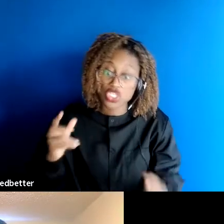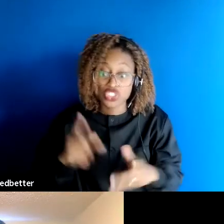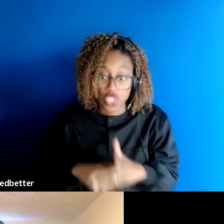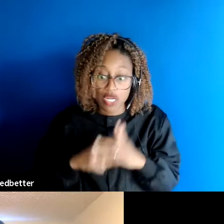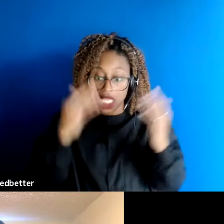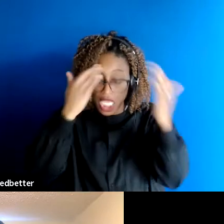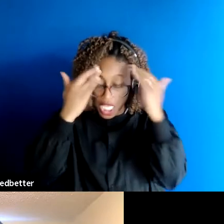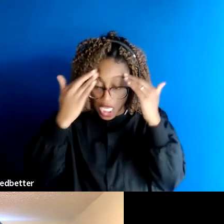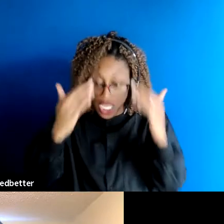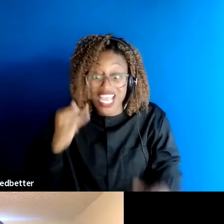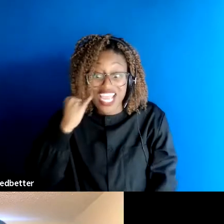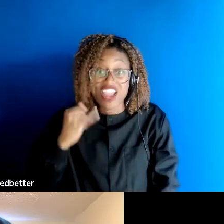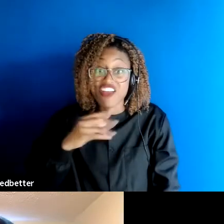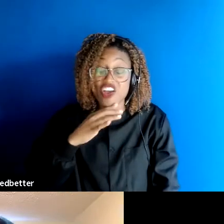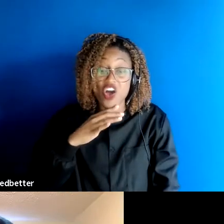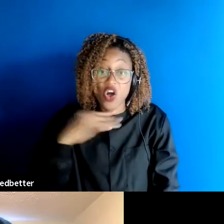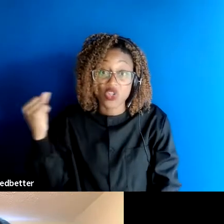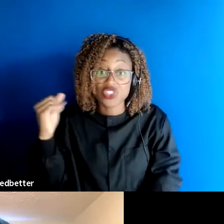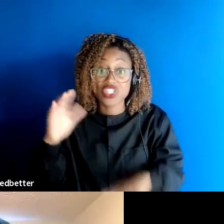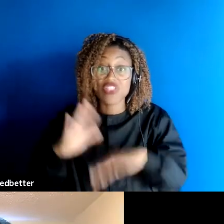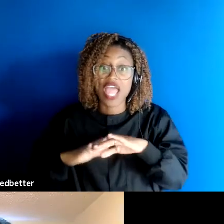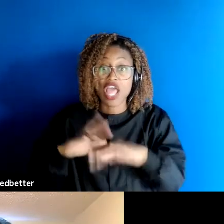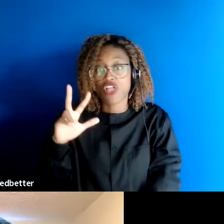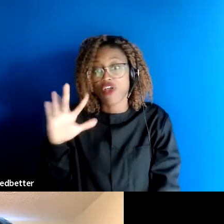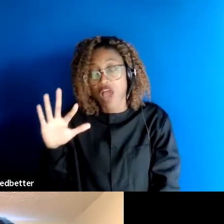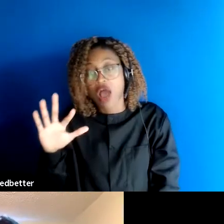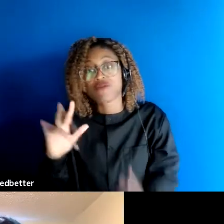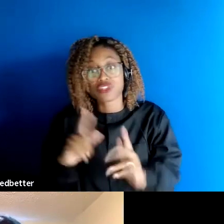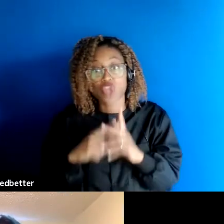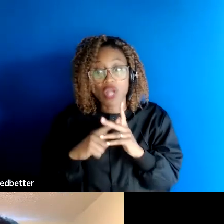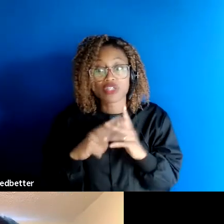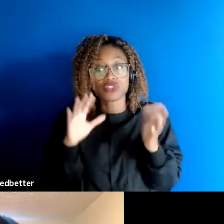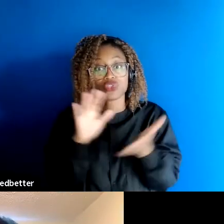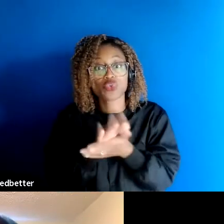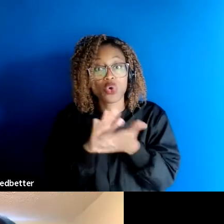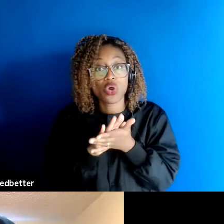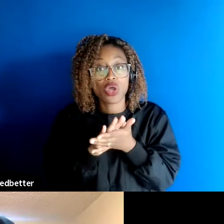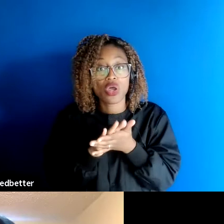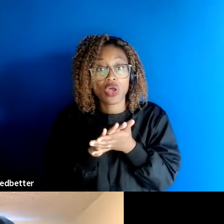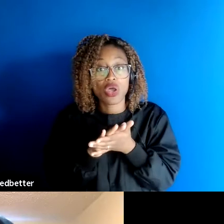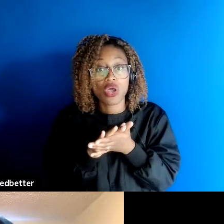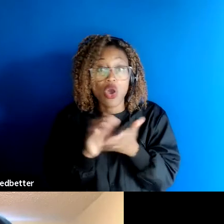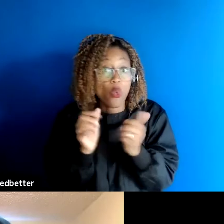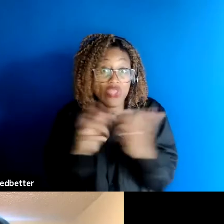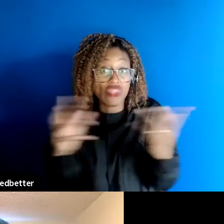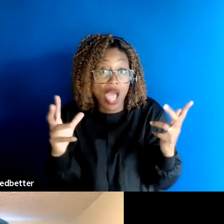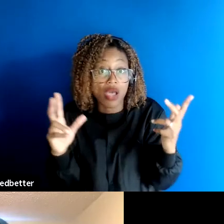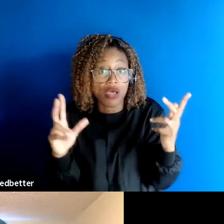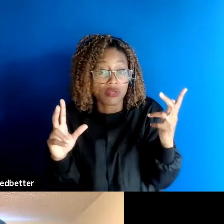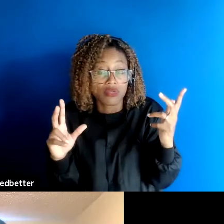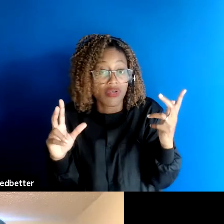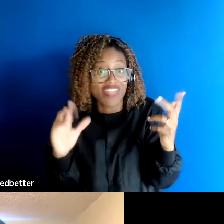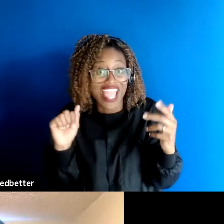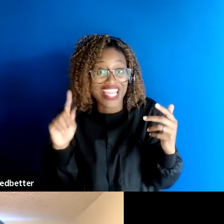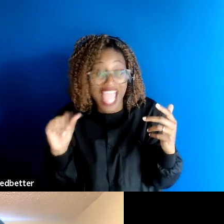or older would probably remember and would have started school without an Americans with Disabilities Act, which means there was